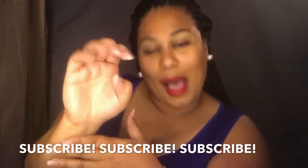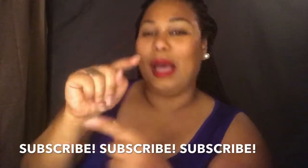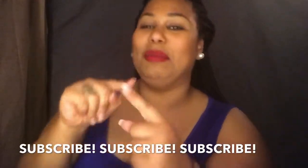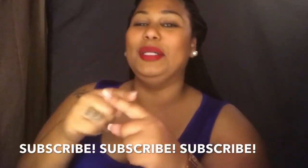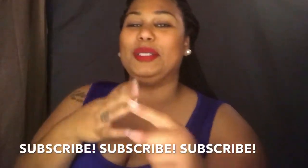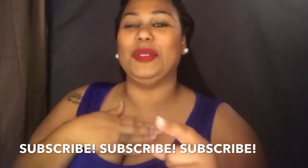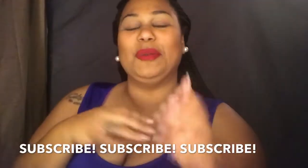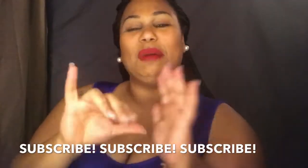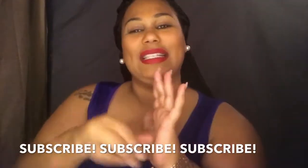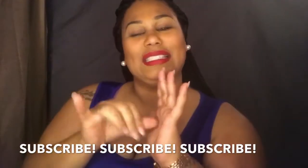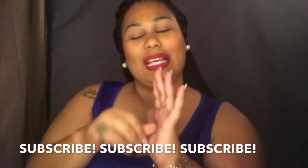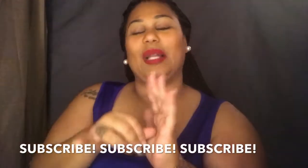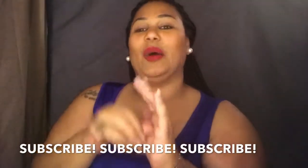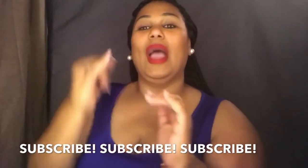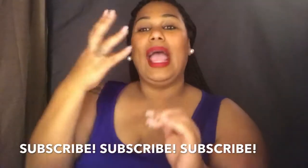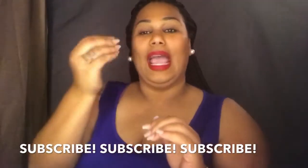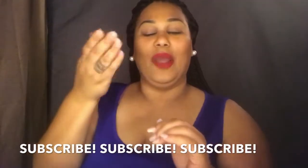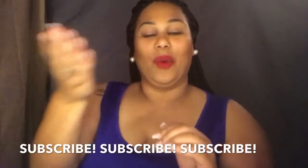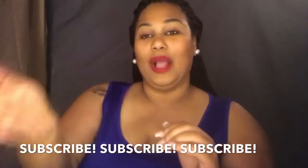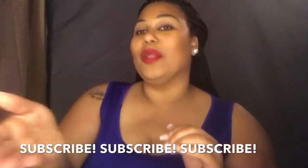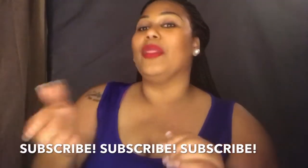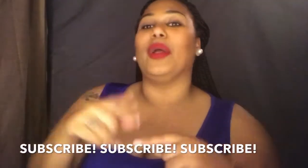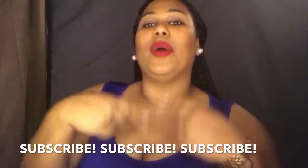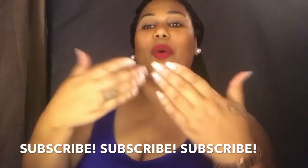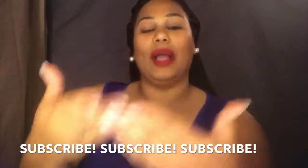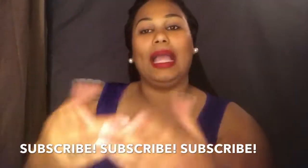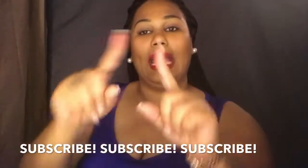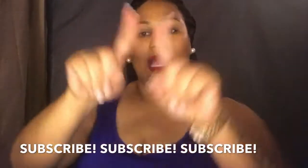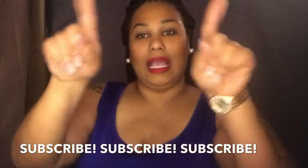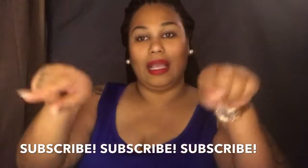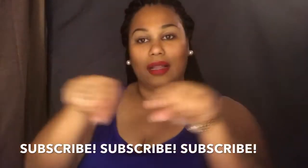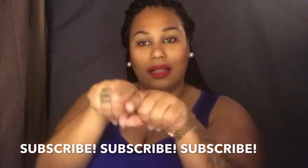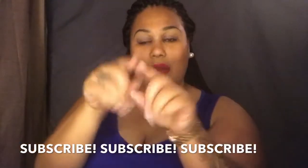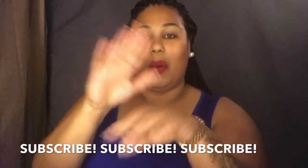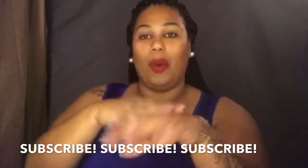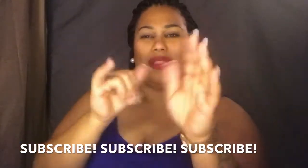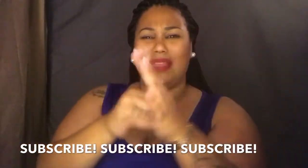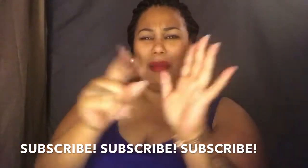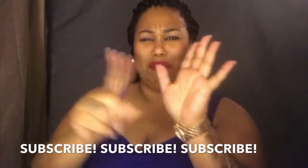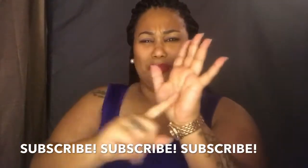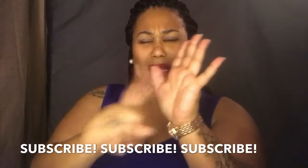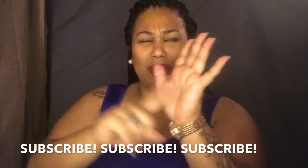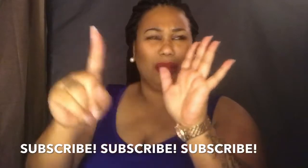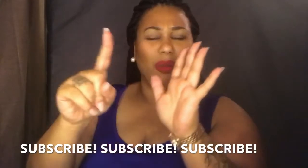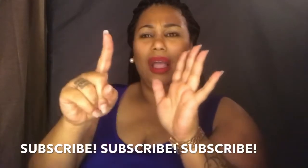subscribe to my channel. And while you're there, go ahead and click on that bell.